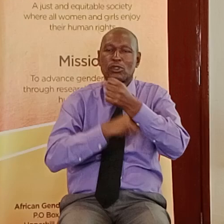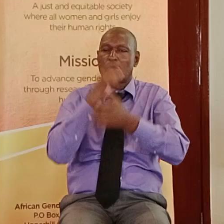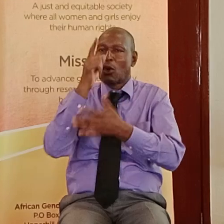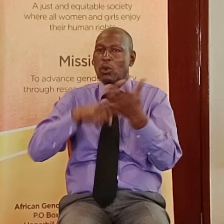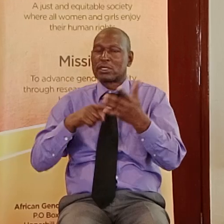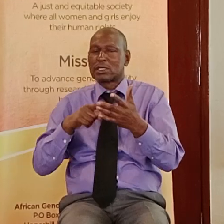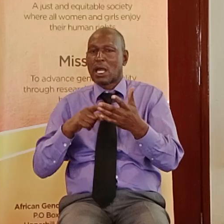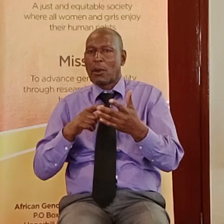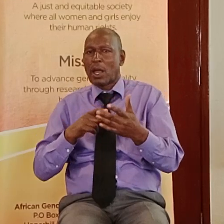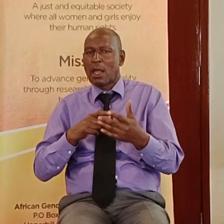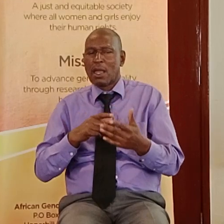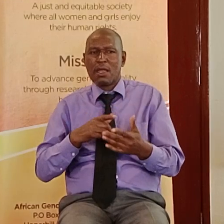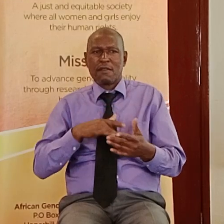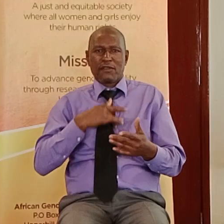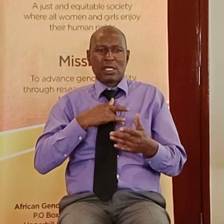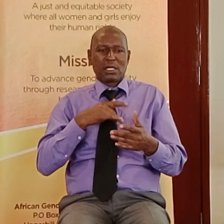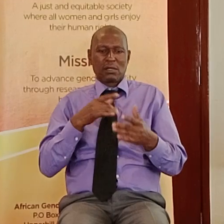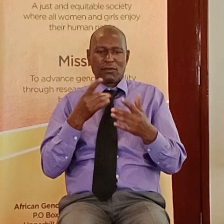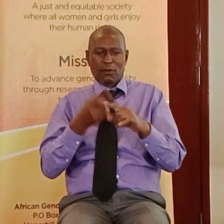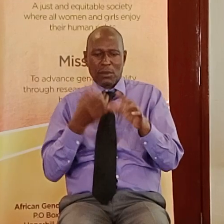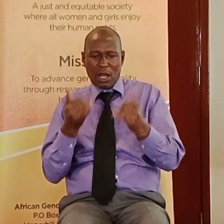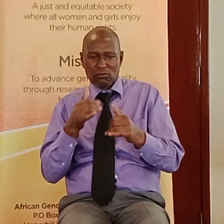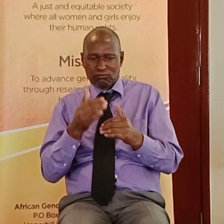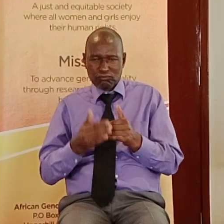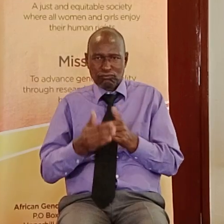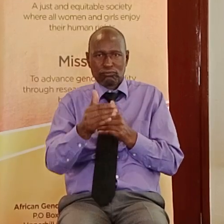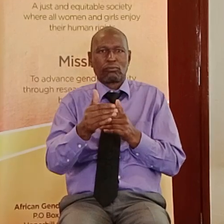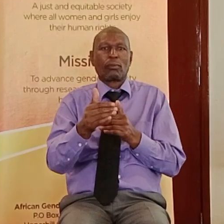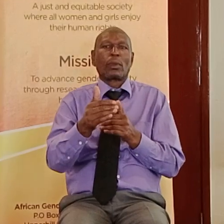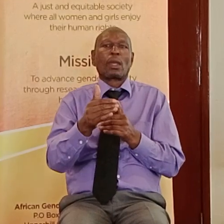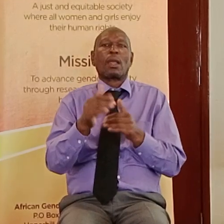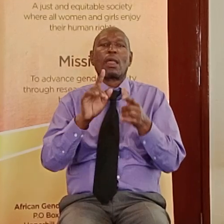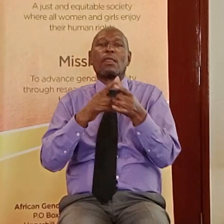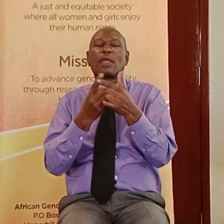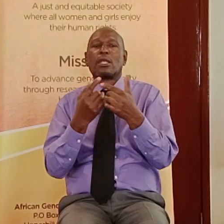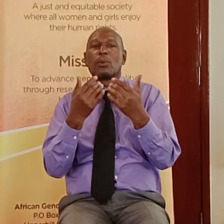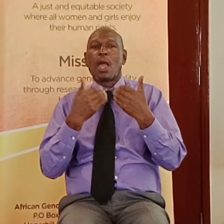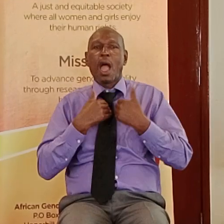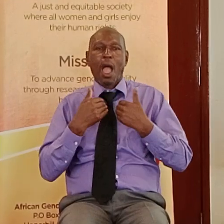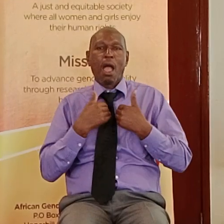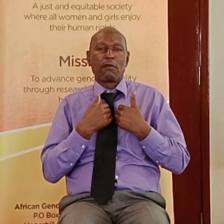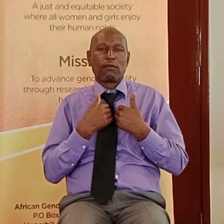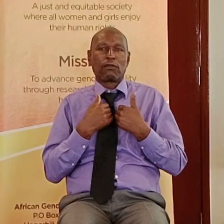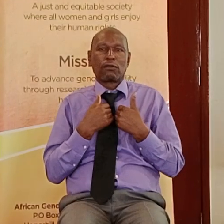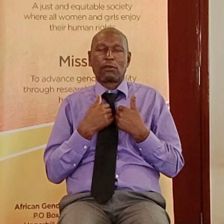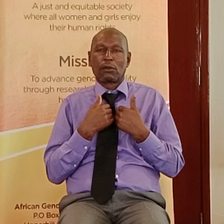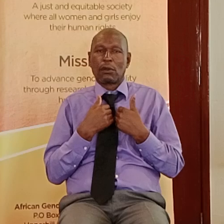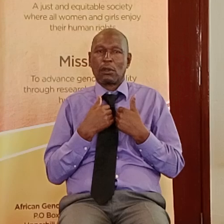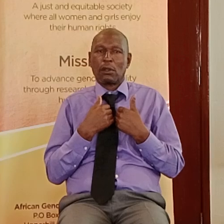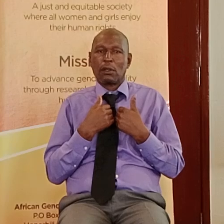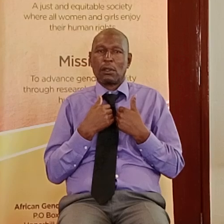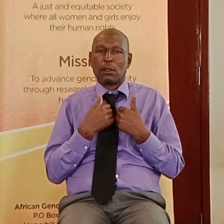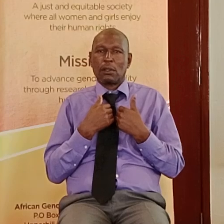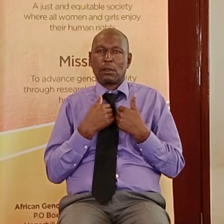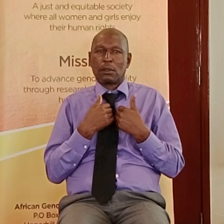appeal going forward? Then we will have now, just a